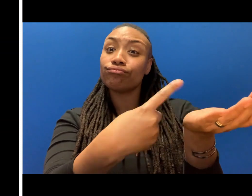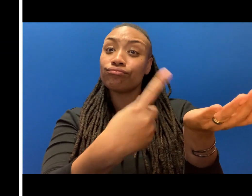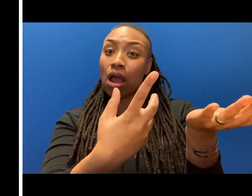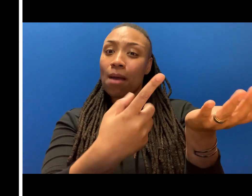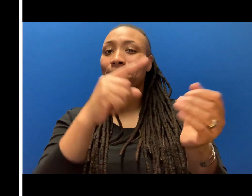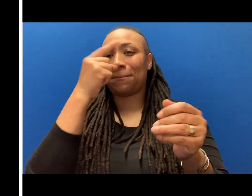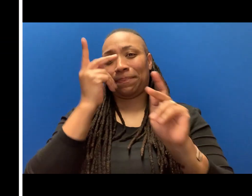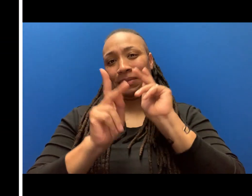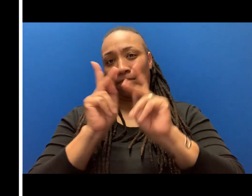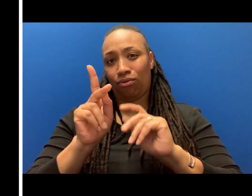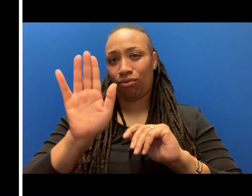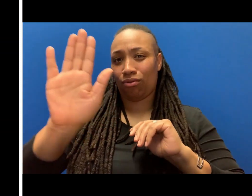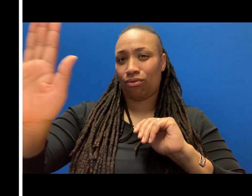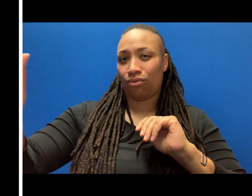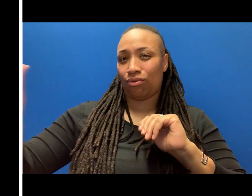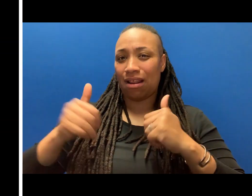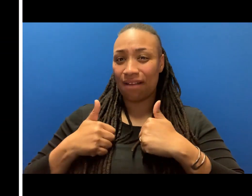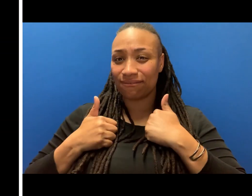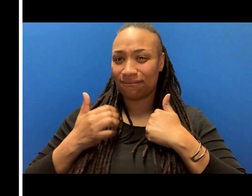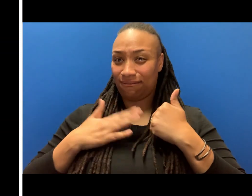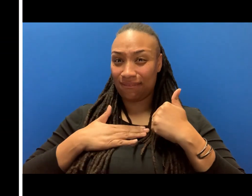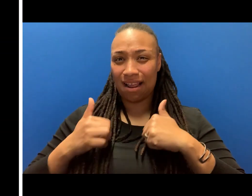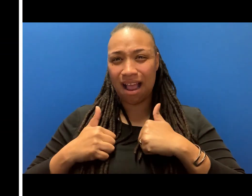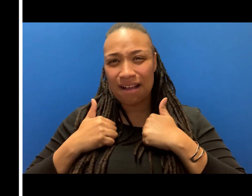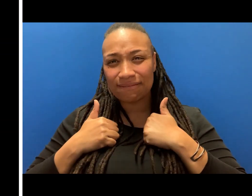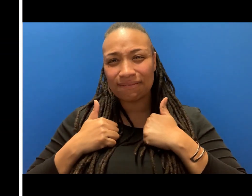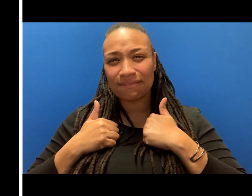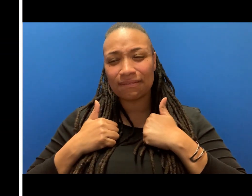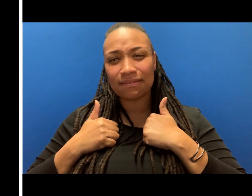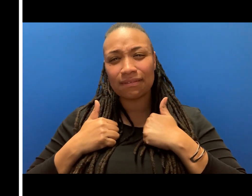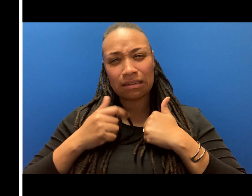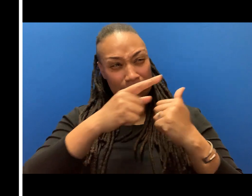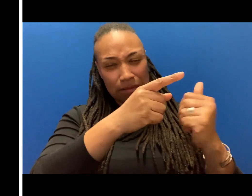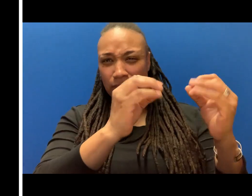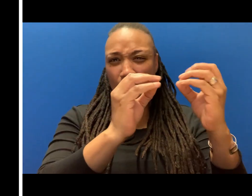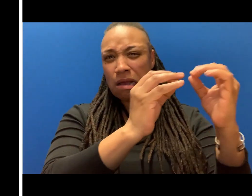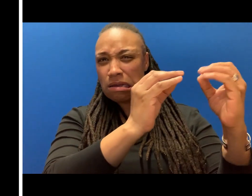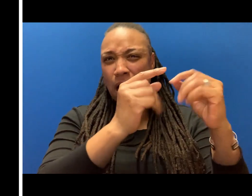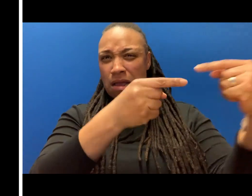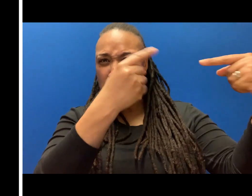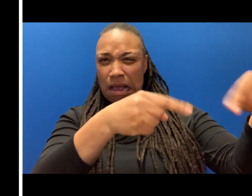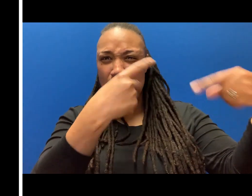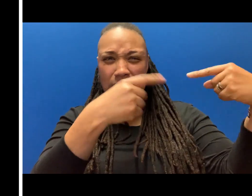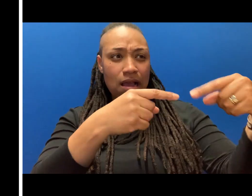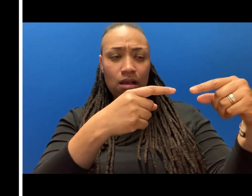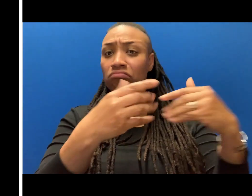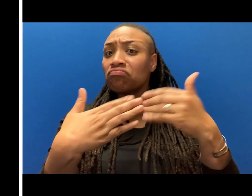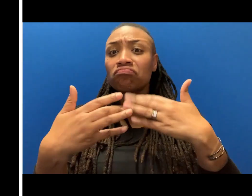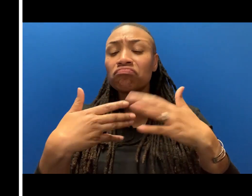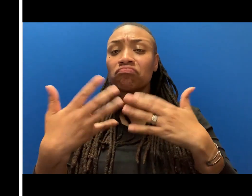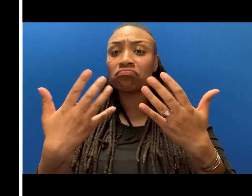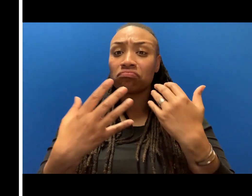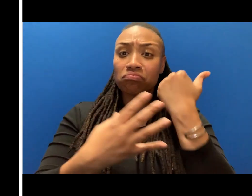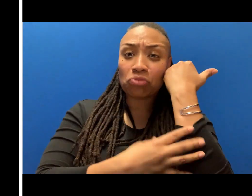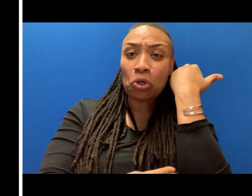Haley was having a conversation about black people. Haley was arguing with her parents about whether or